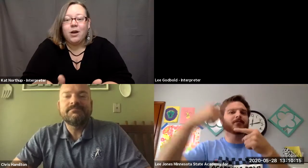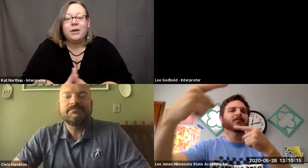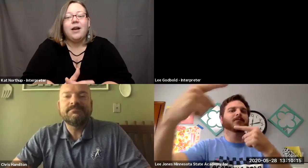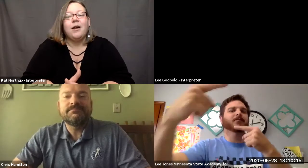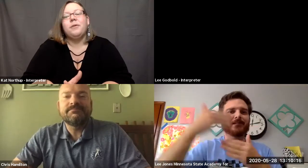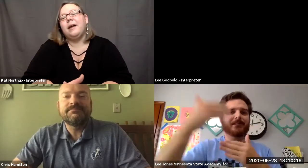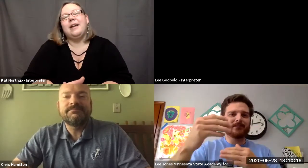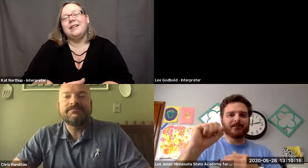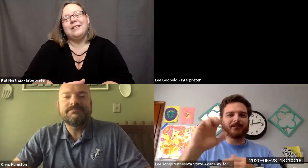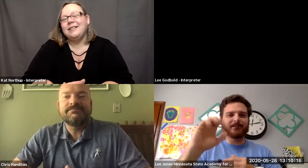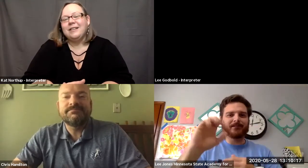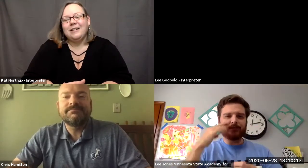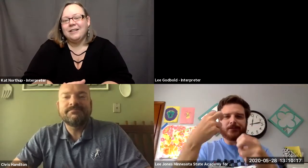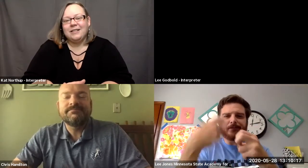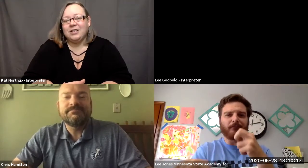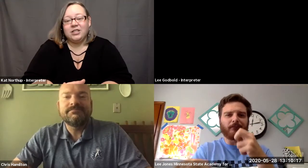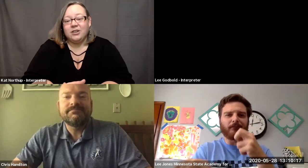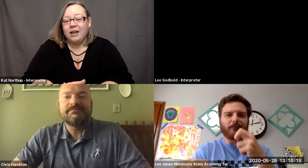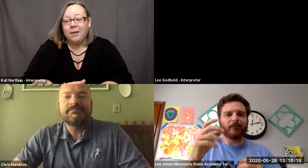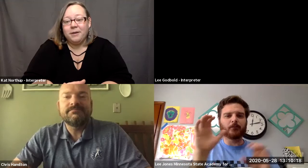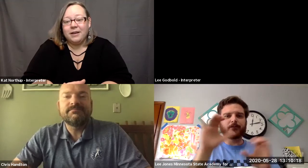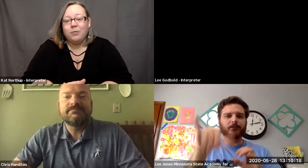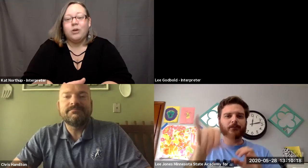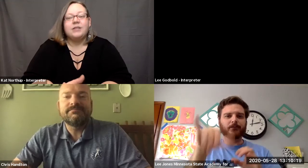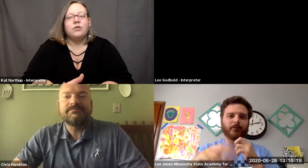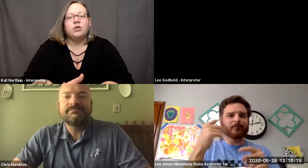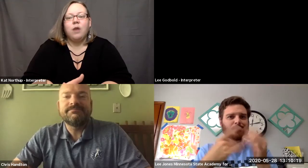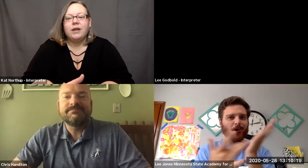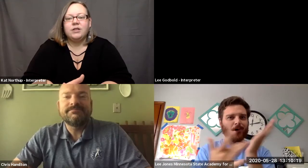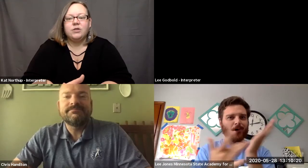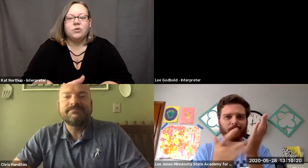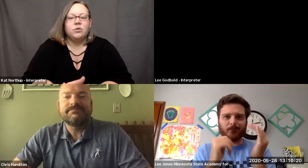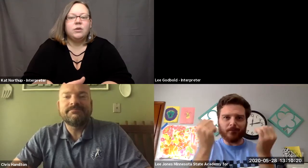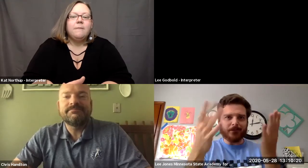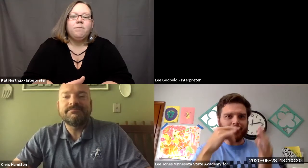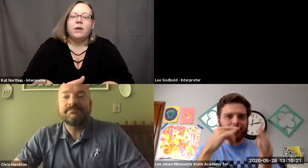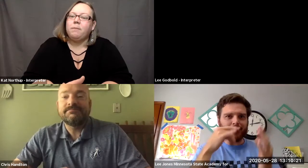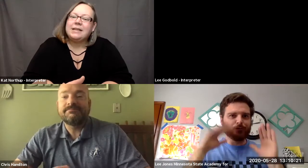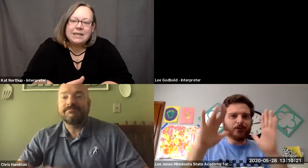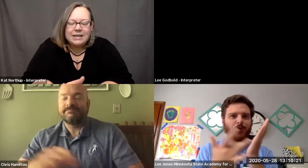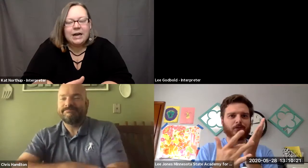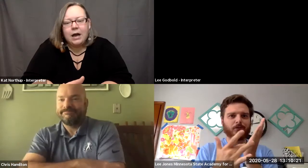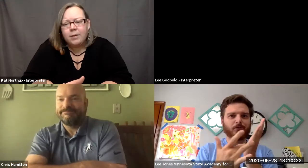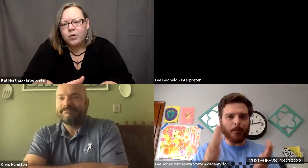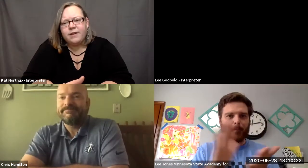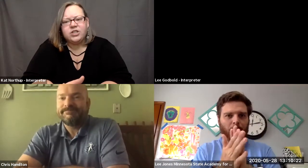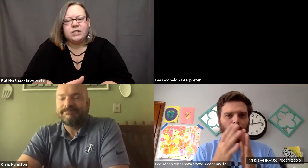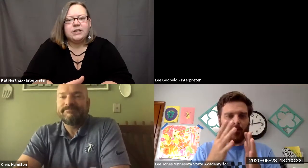coming up, and they just aren't happening anymore. And so trying to maintain high motivation and